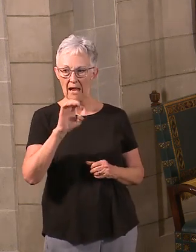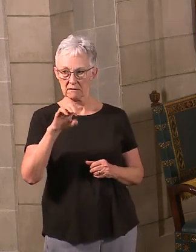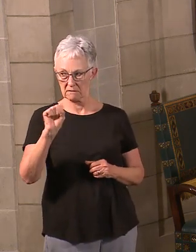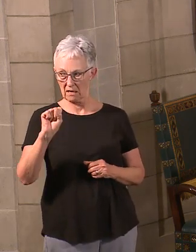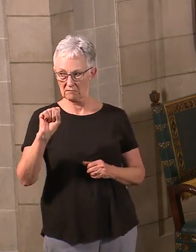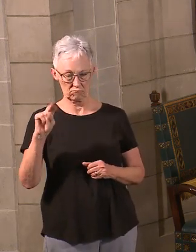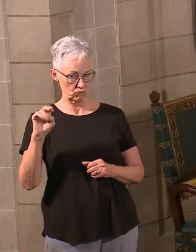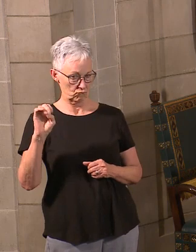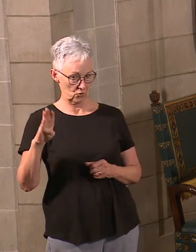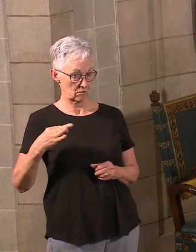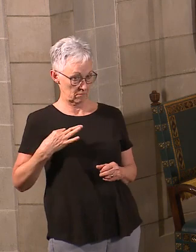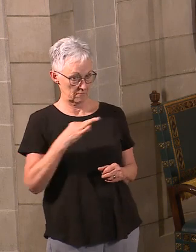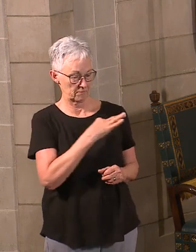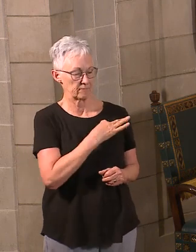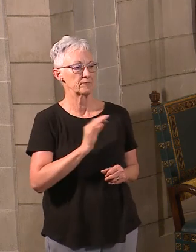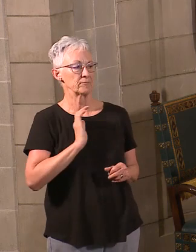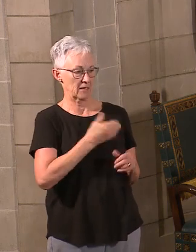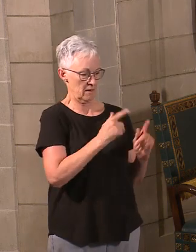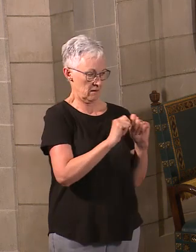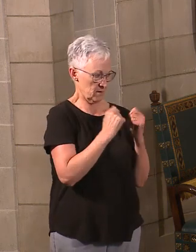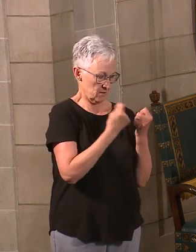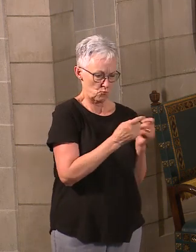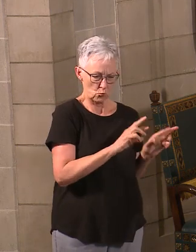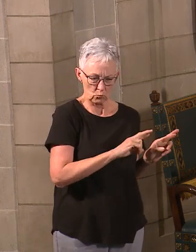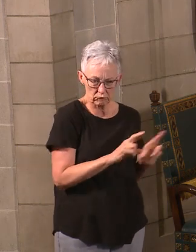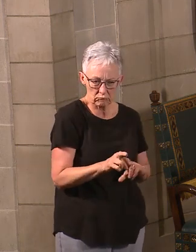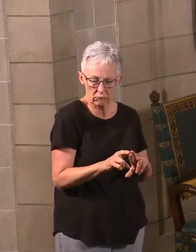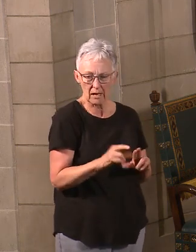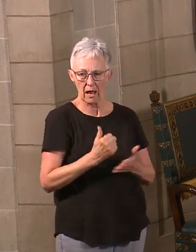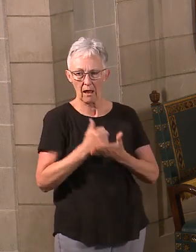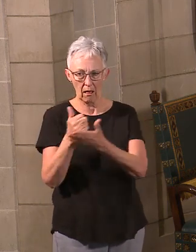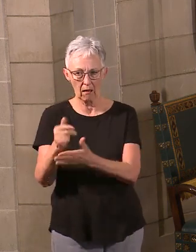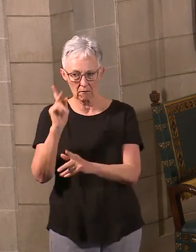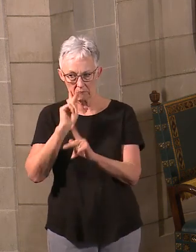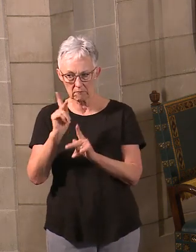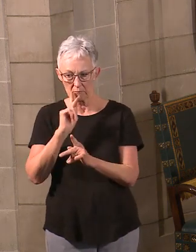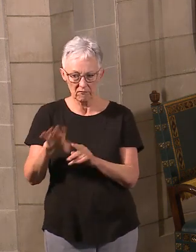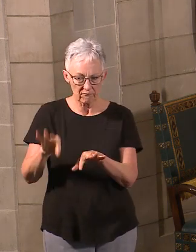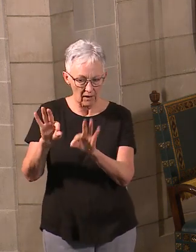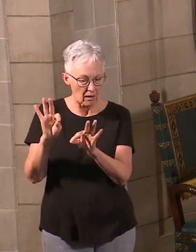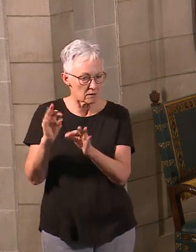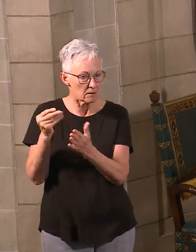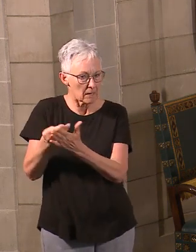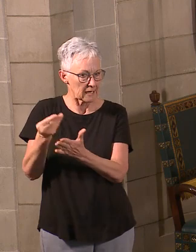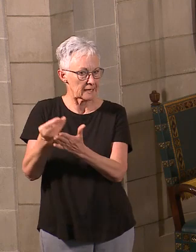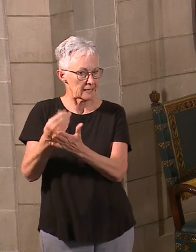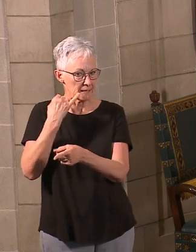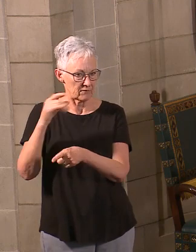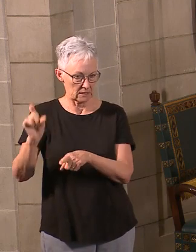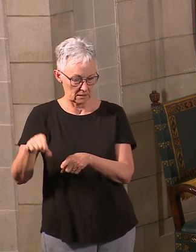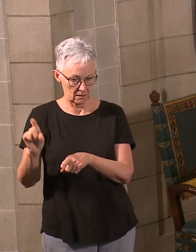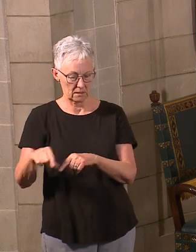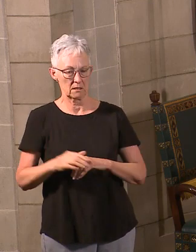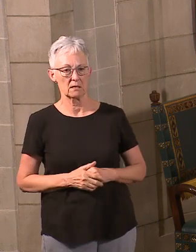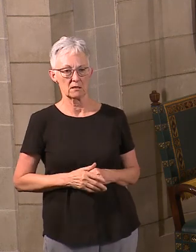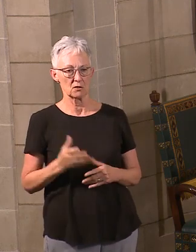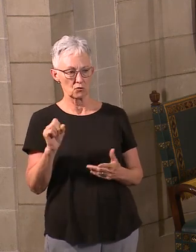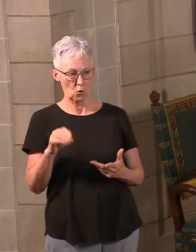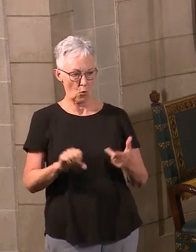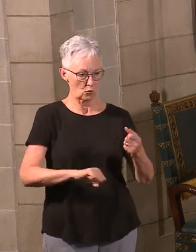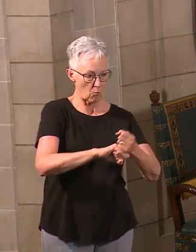staff, our team is ready and waiting to help Nebraska access financial supports as needed. Supporting one another and helping families